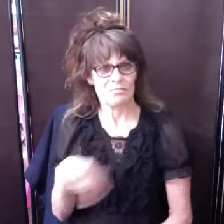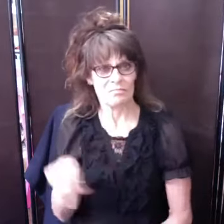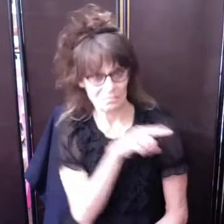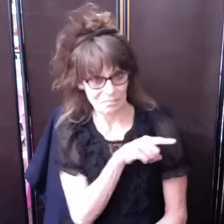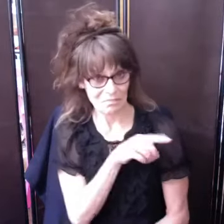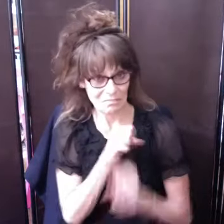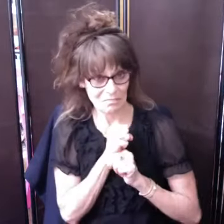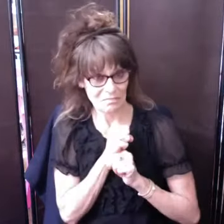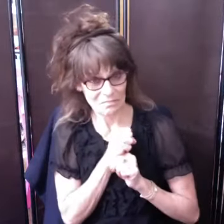I think.